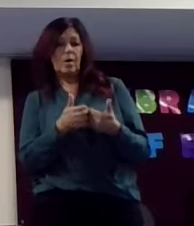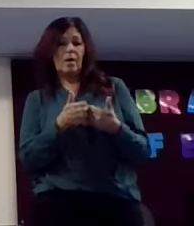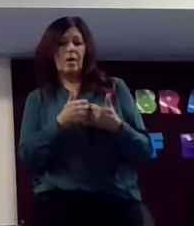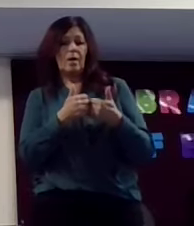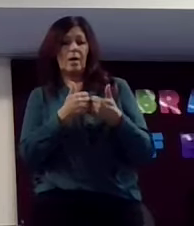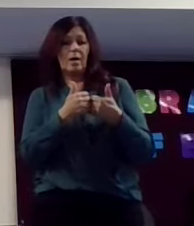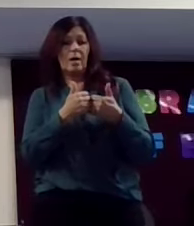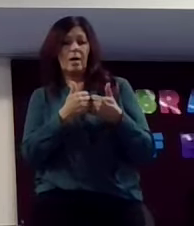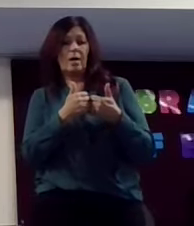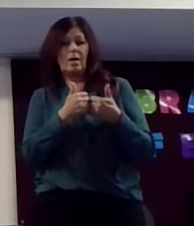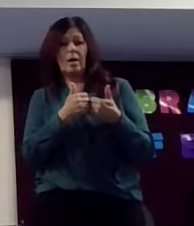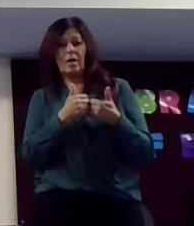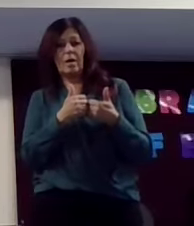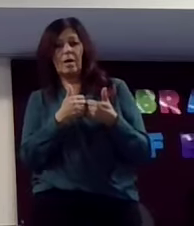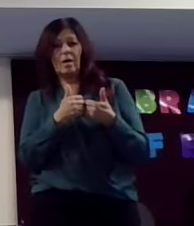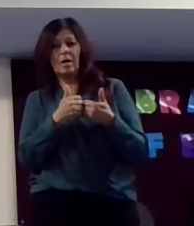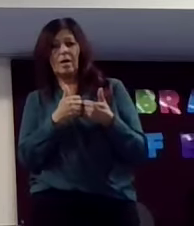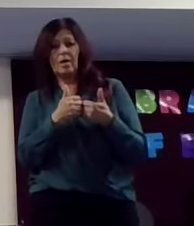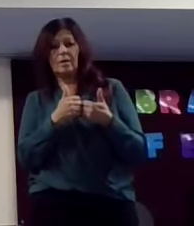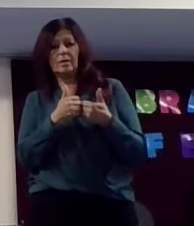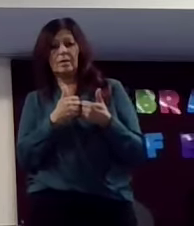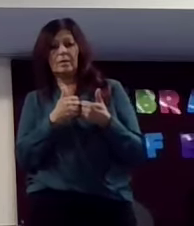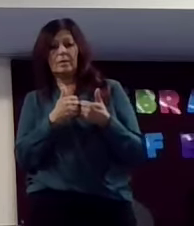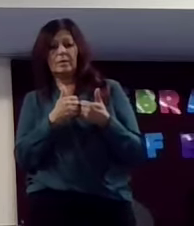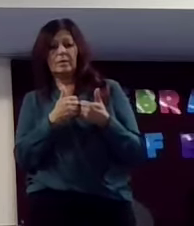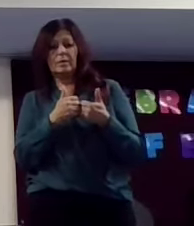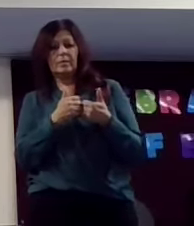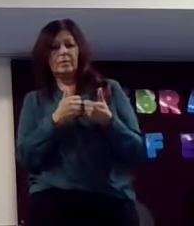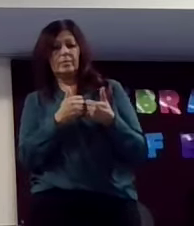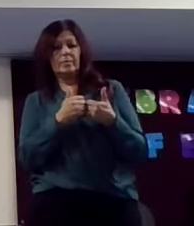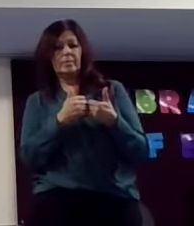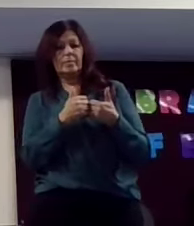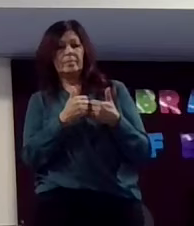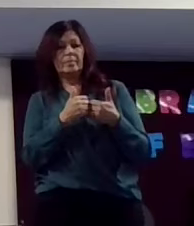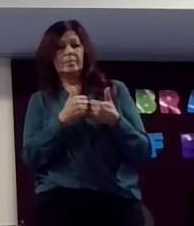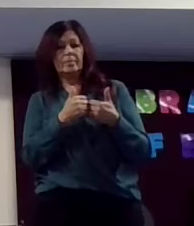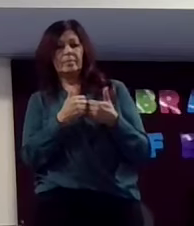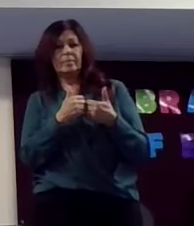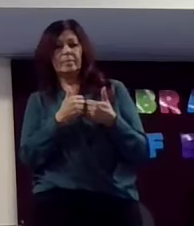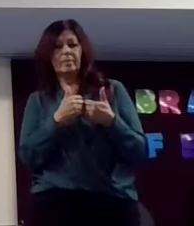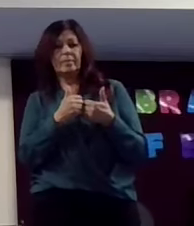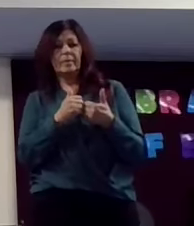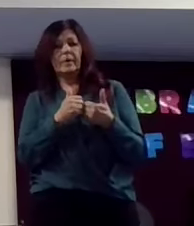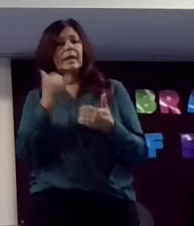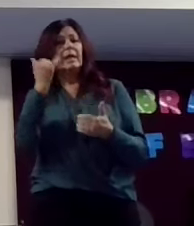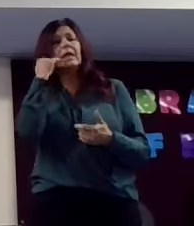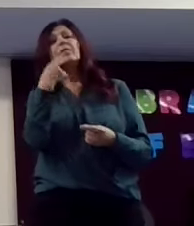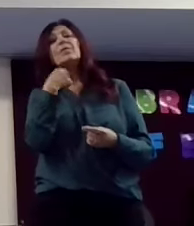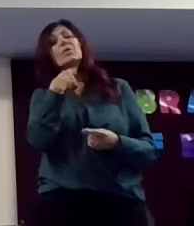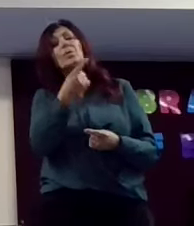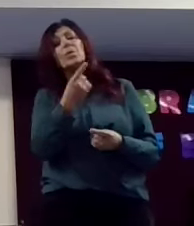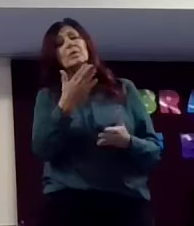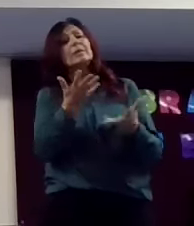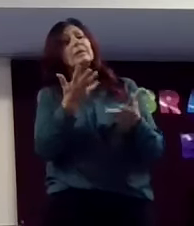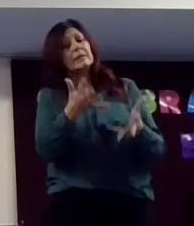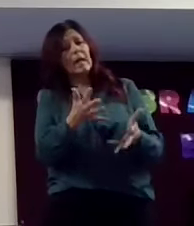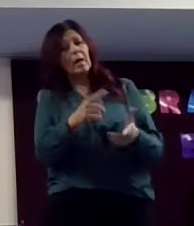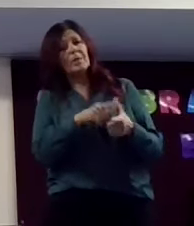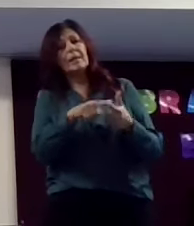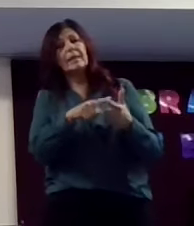would you stop someone from constantly, like if they're already, they're already been told once to stop doing something, and they're,